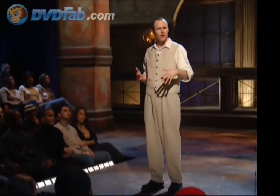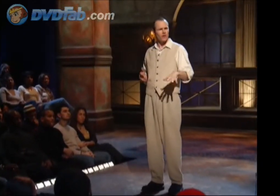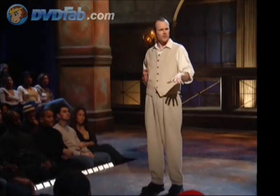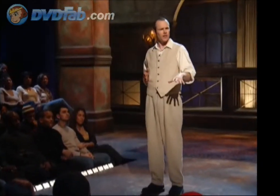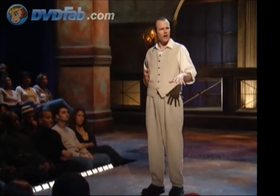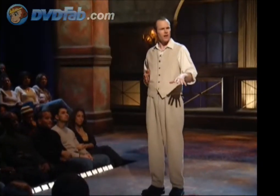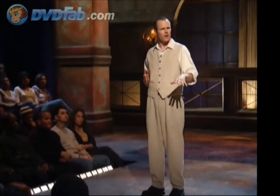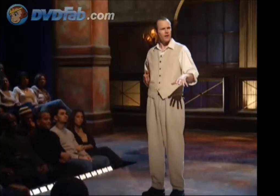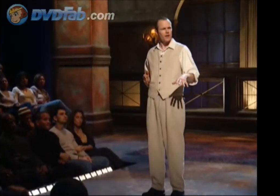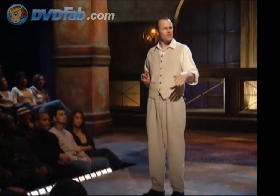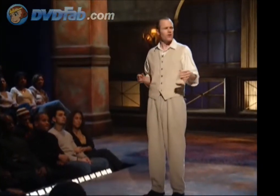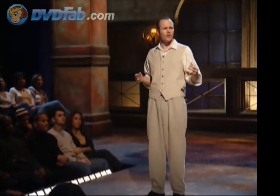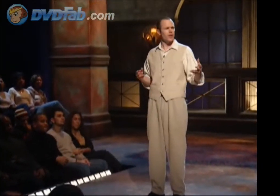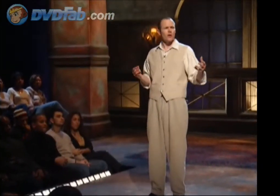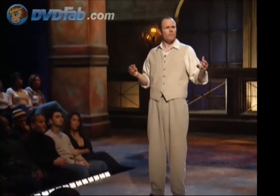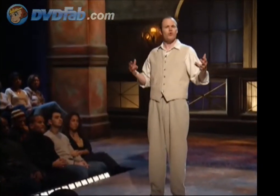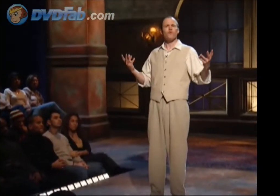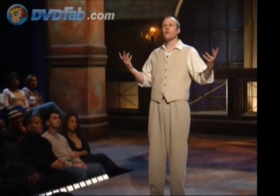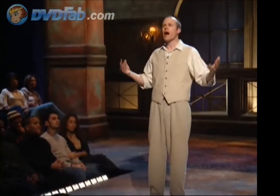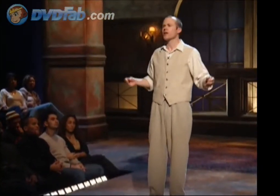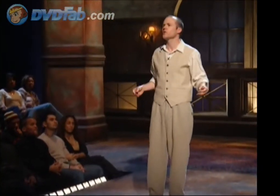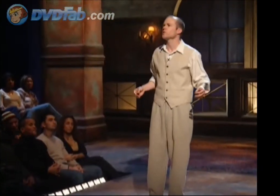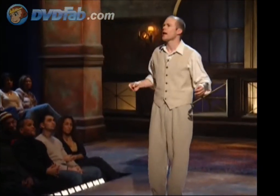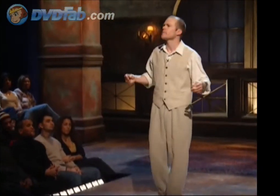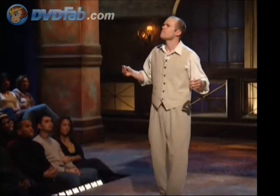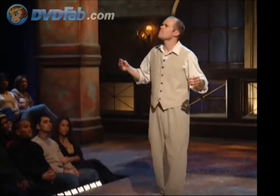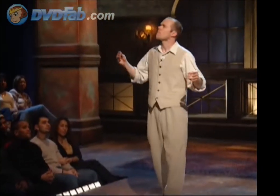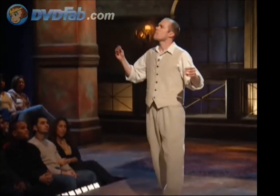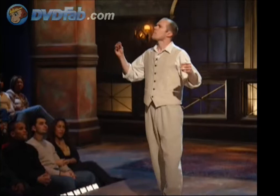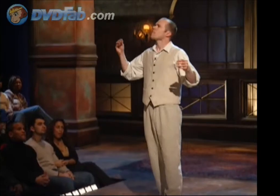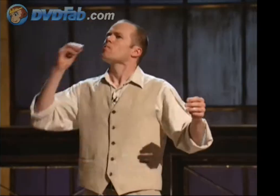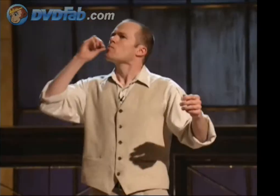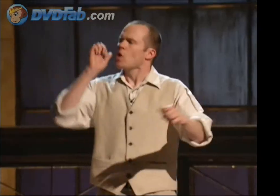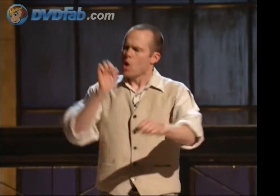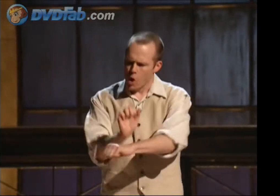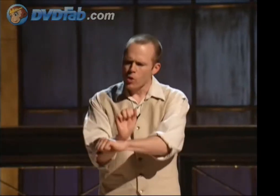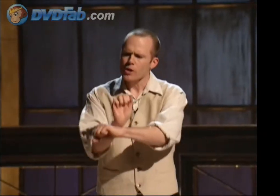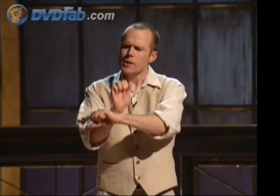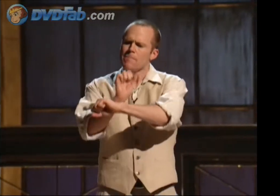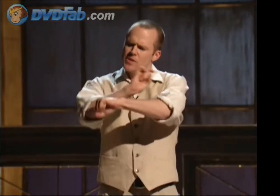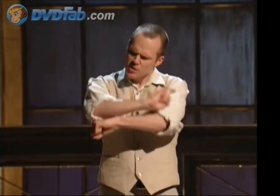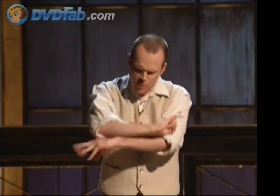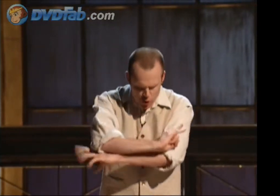skin color. So you get goofy haiku like, "Homework is bullshit."